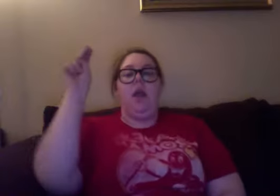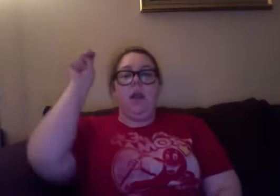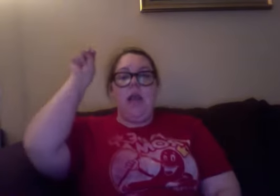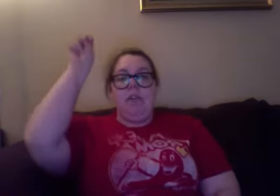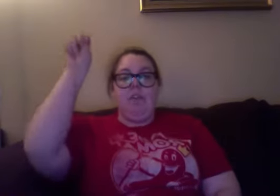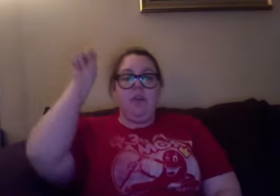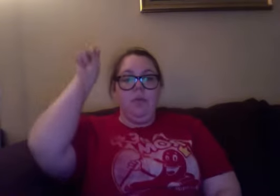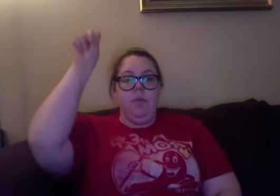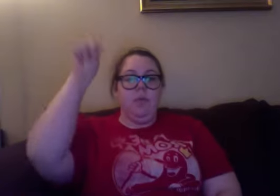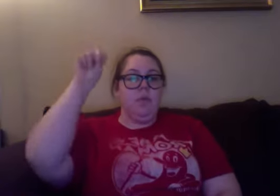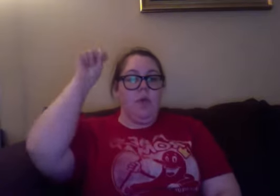Nephew,